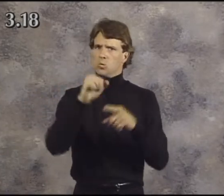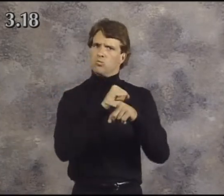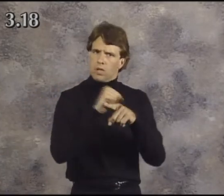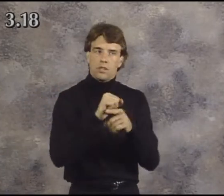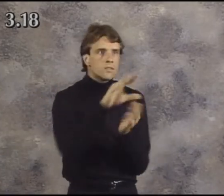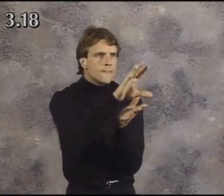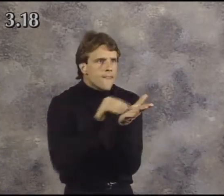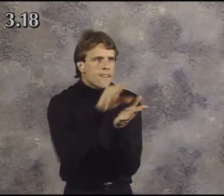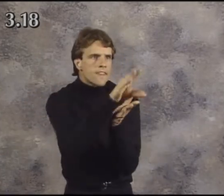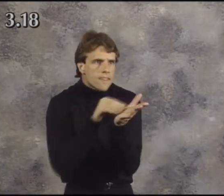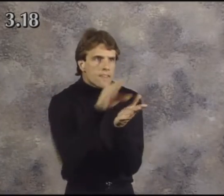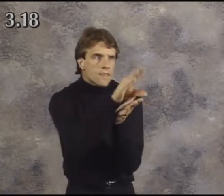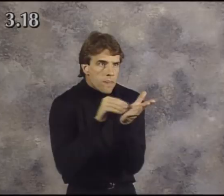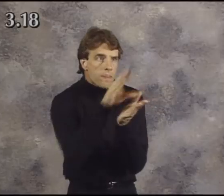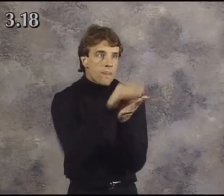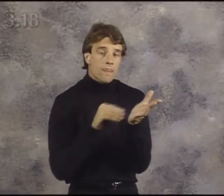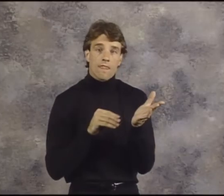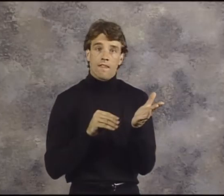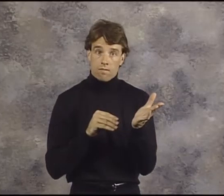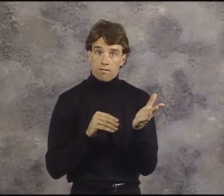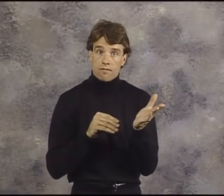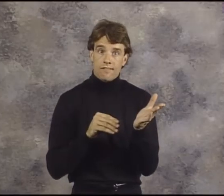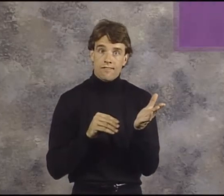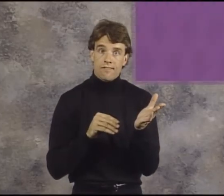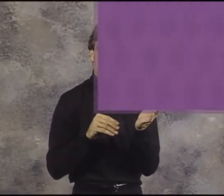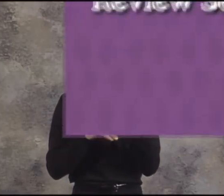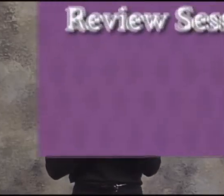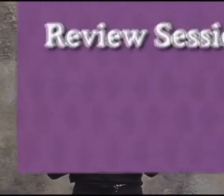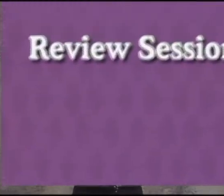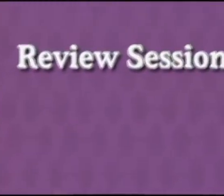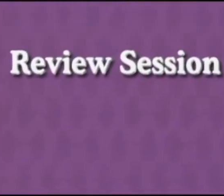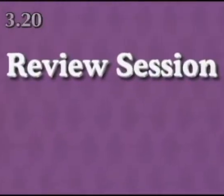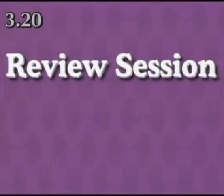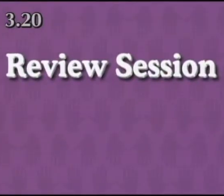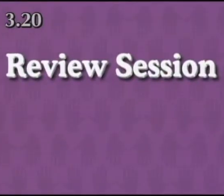head shake. Practice with them, copying what they do.